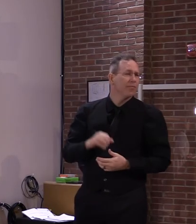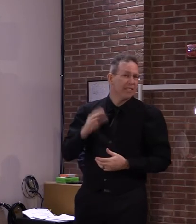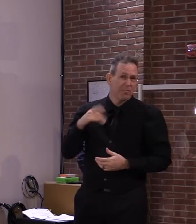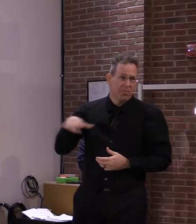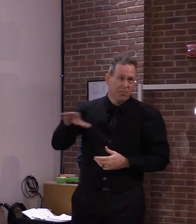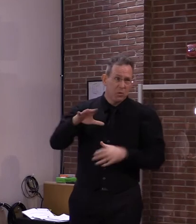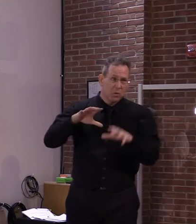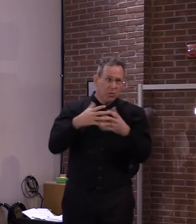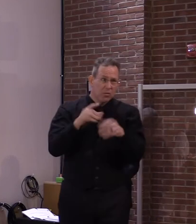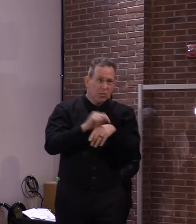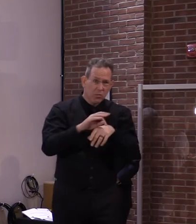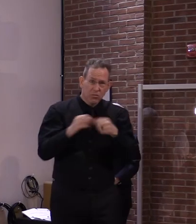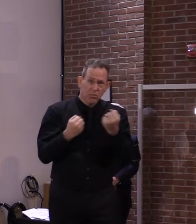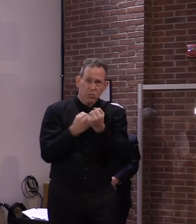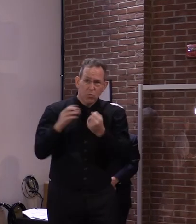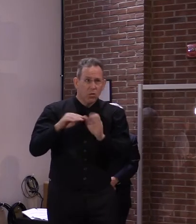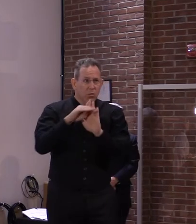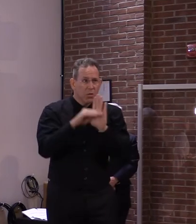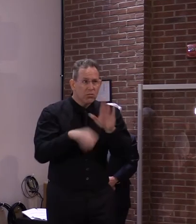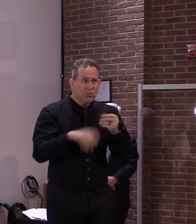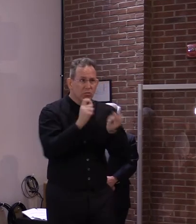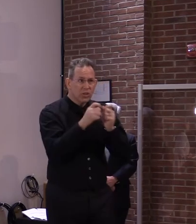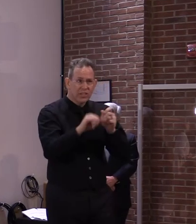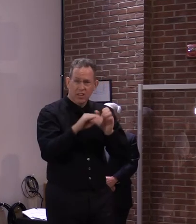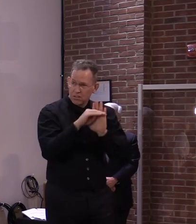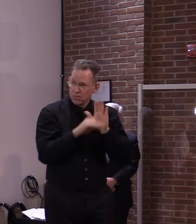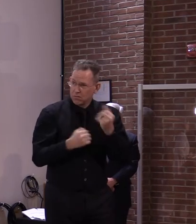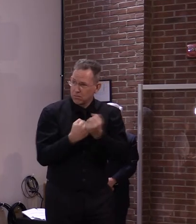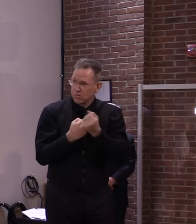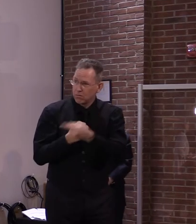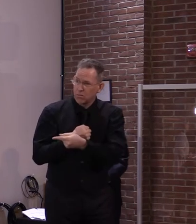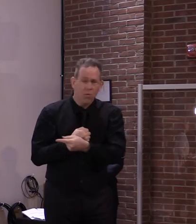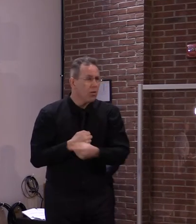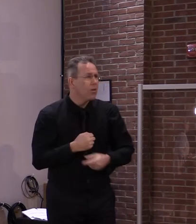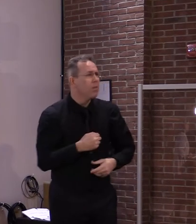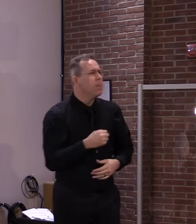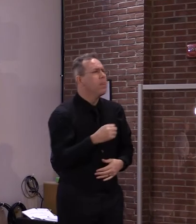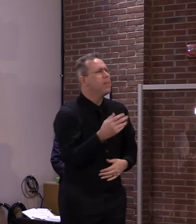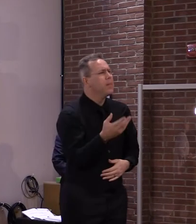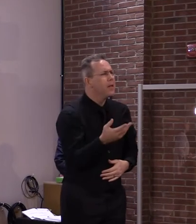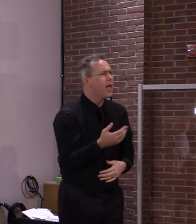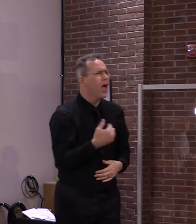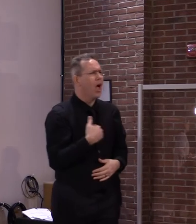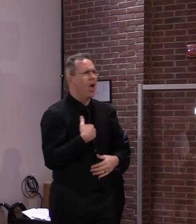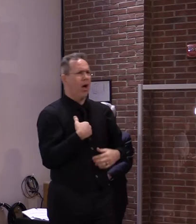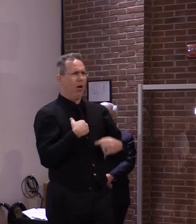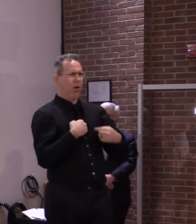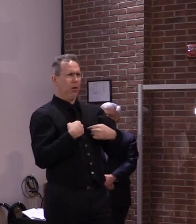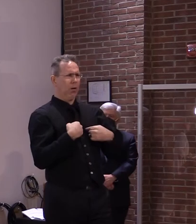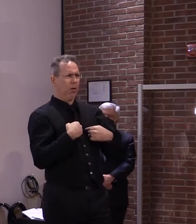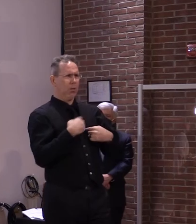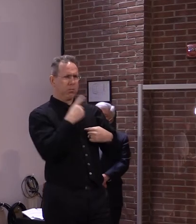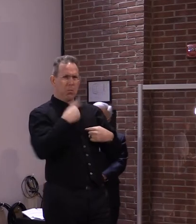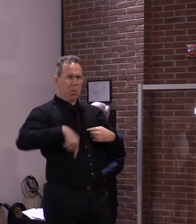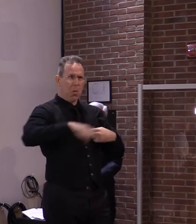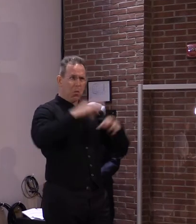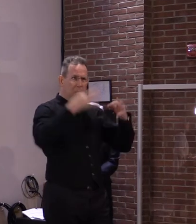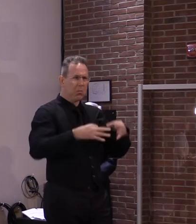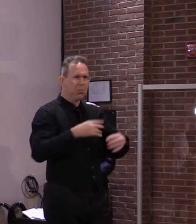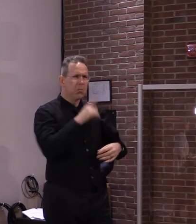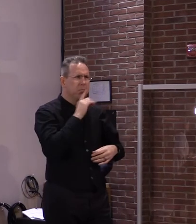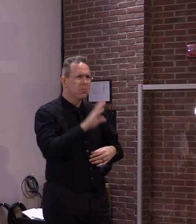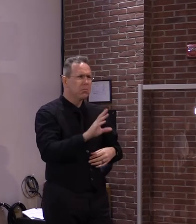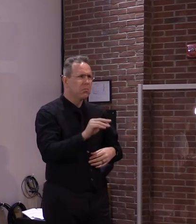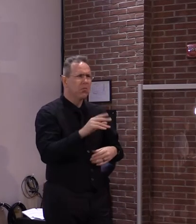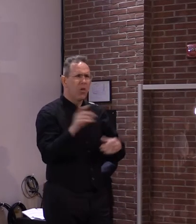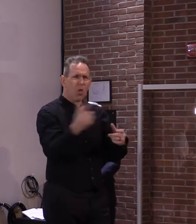don't that i guess i don't feel like i'm in a position to to represent their position we it's more of a discussion in working group we